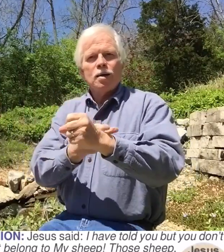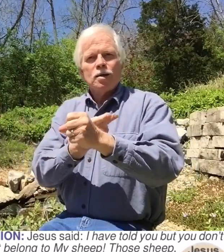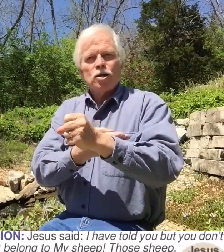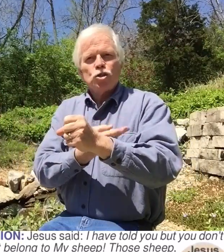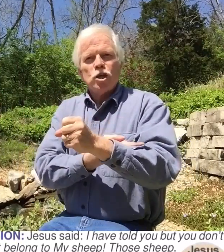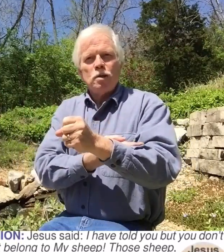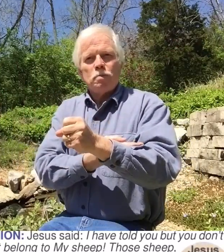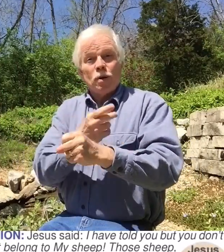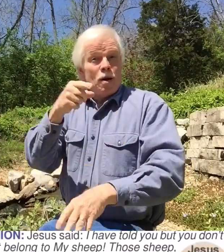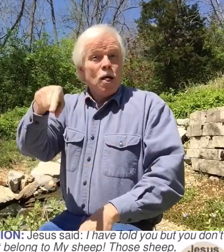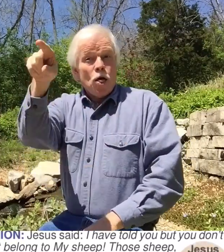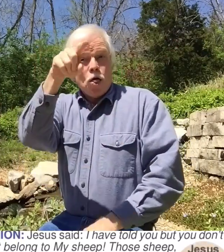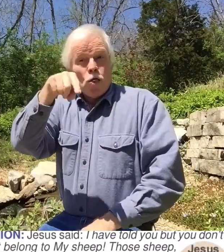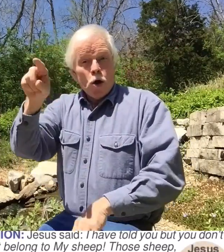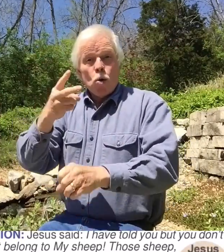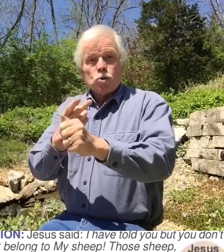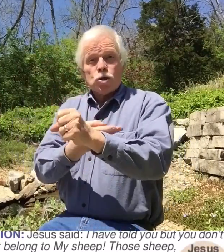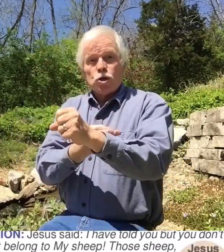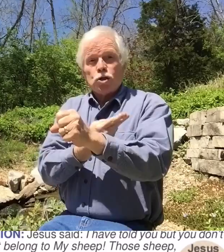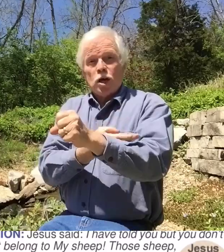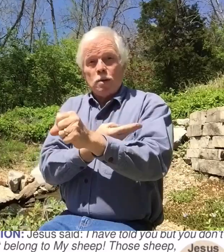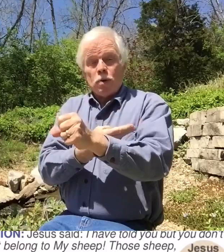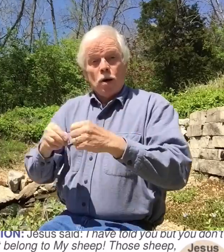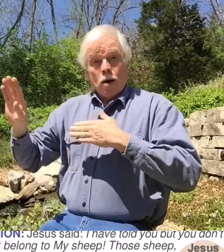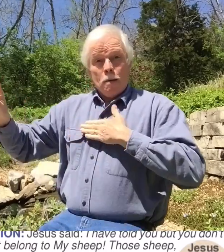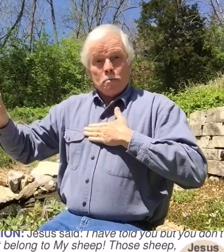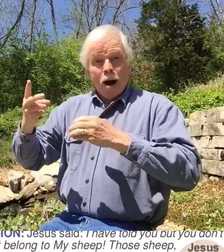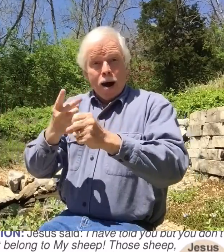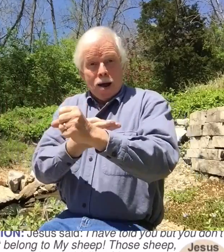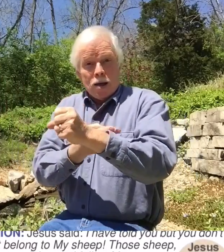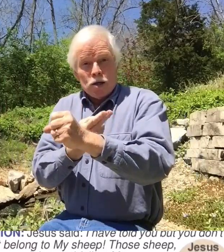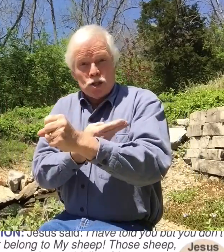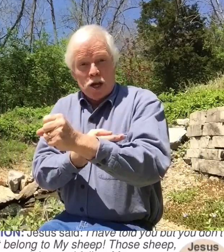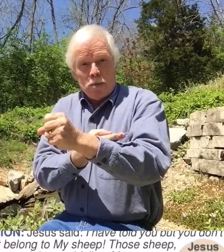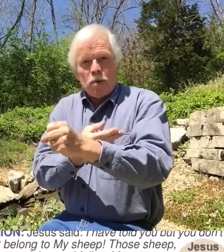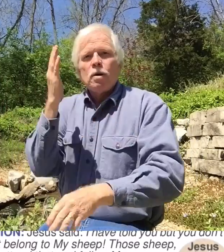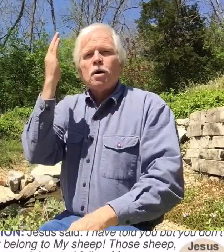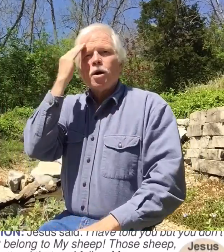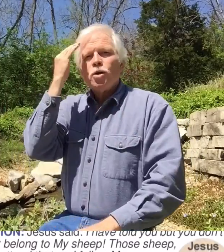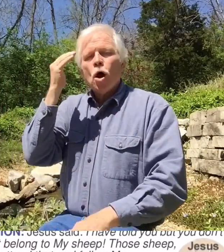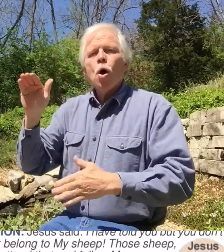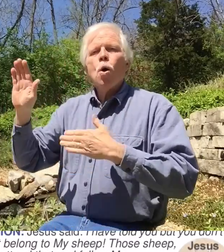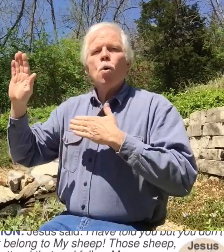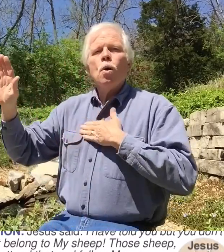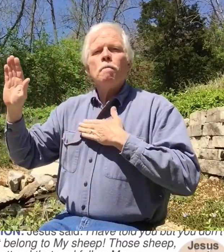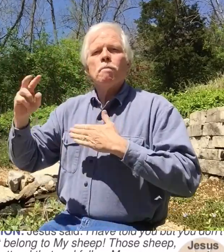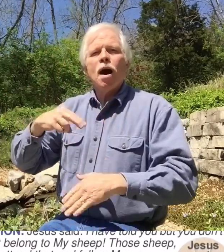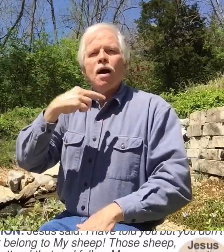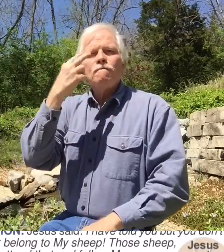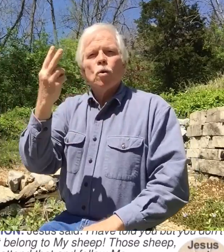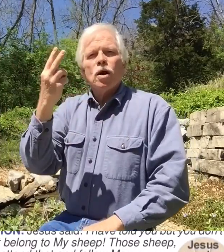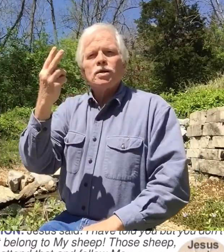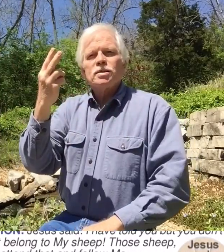sheep those sheep my sheep know my voice